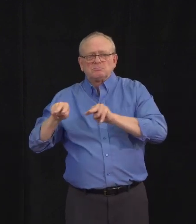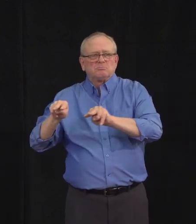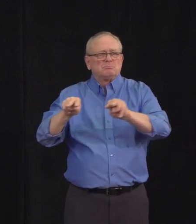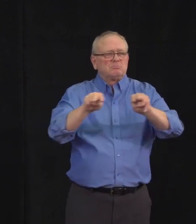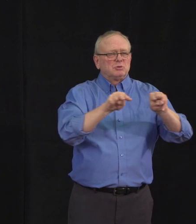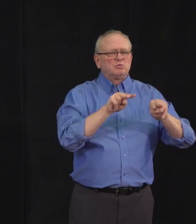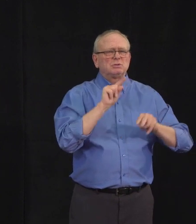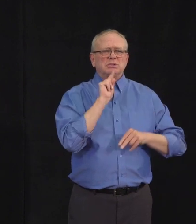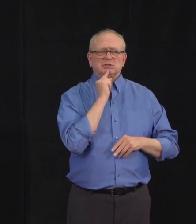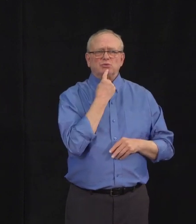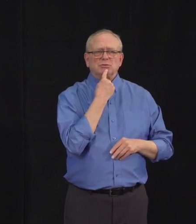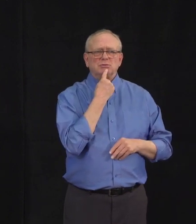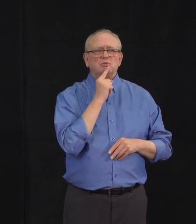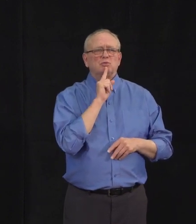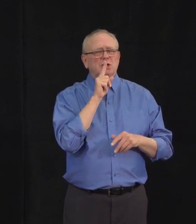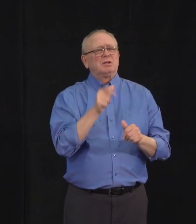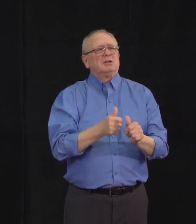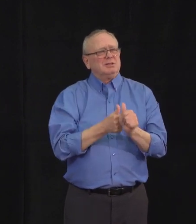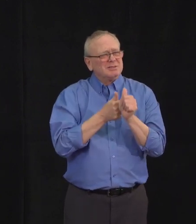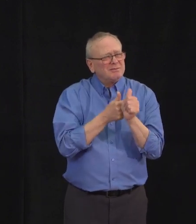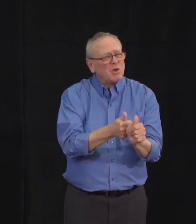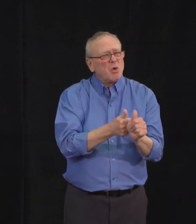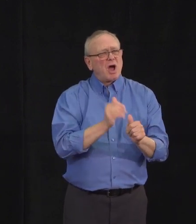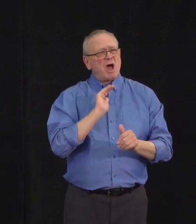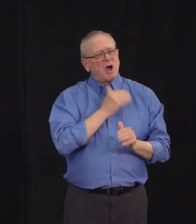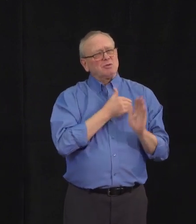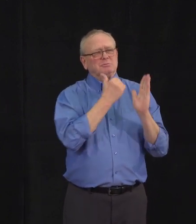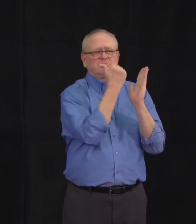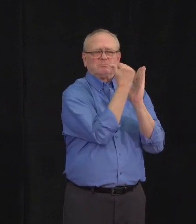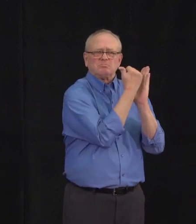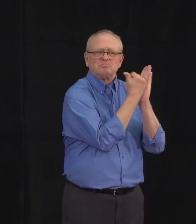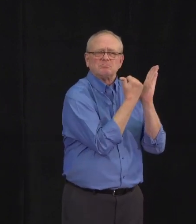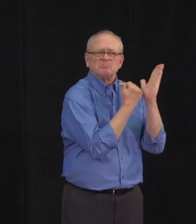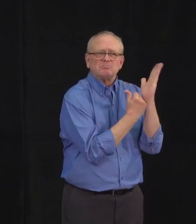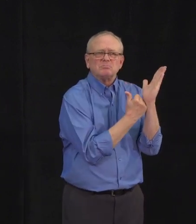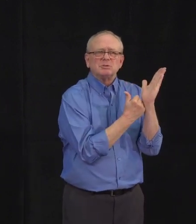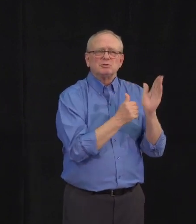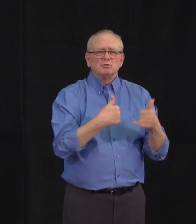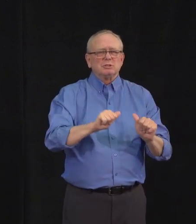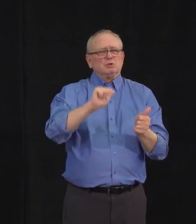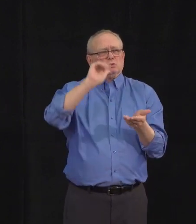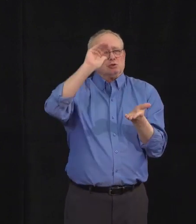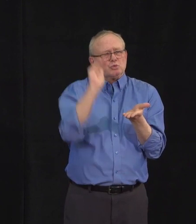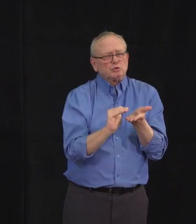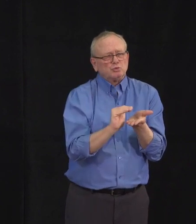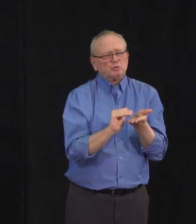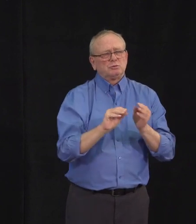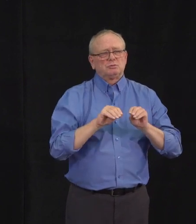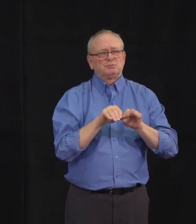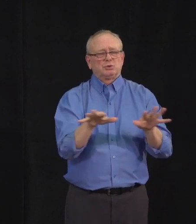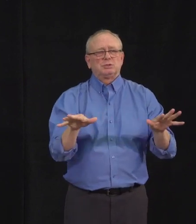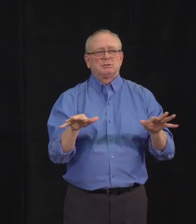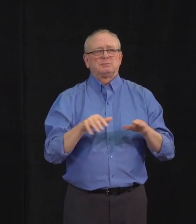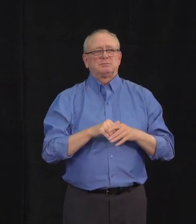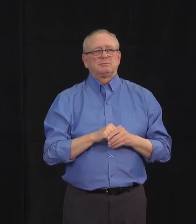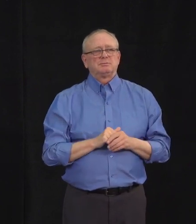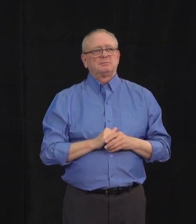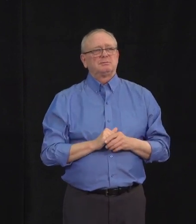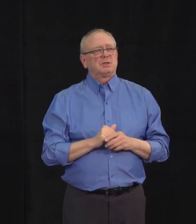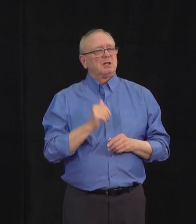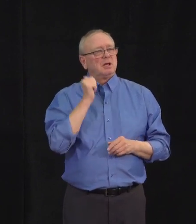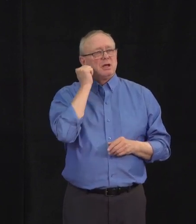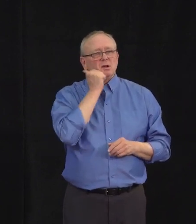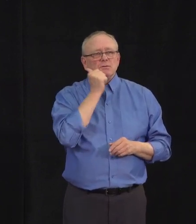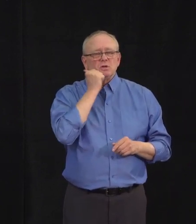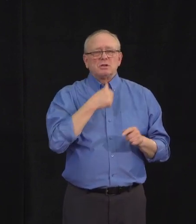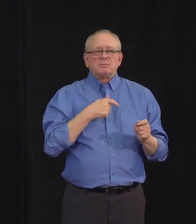of concern. We have also continuously refined our strategy to identify and respond to outbreaks based on new learnings